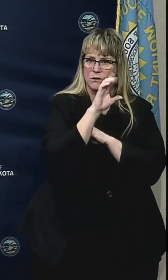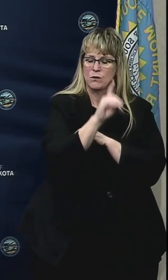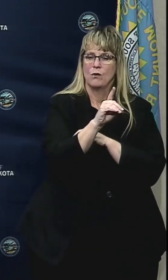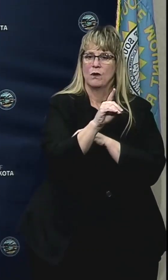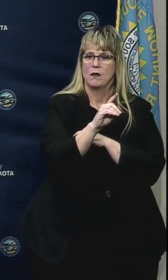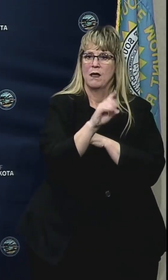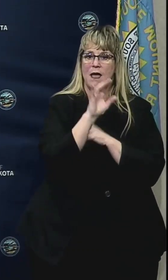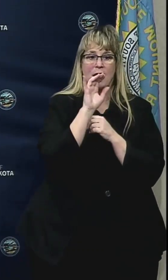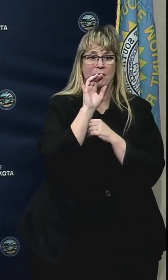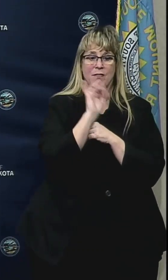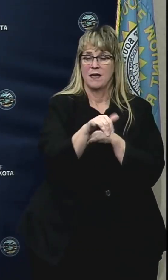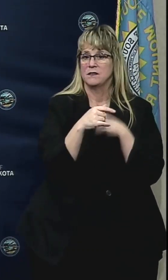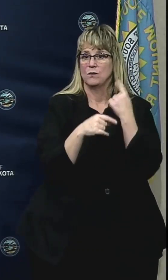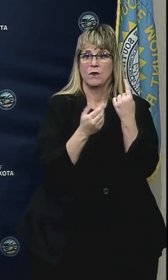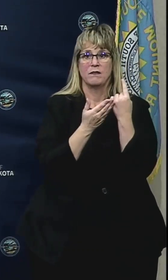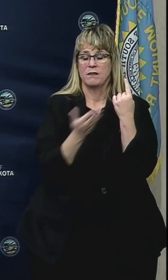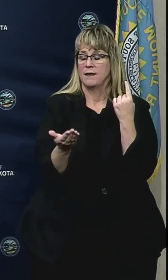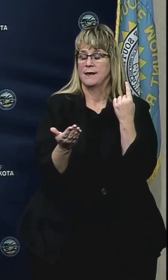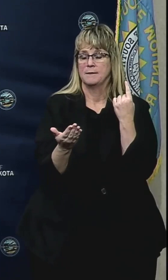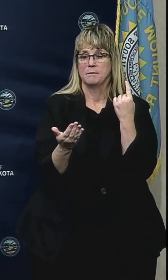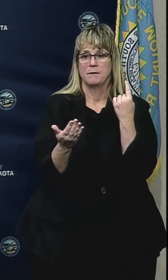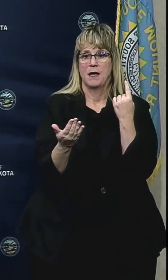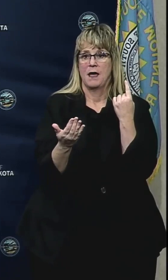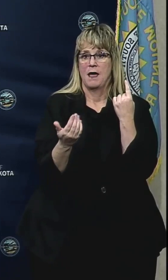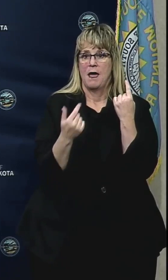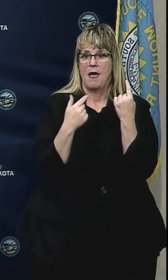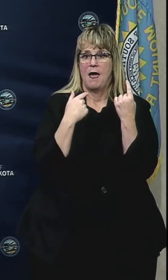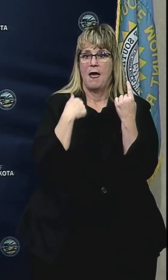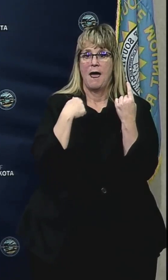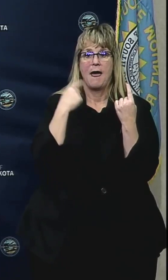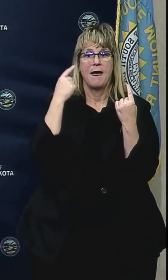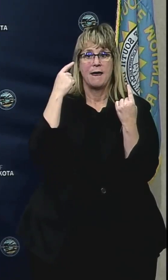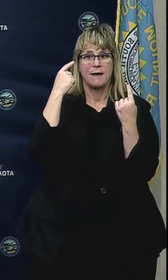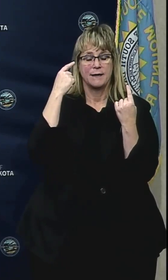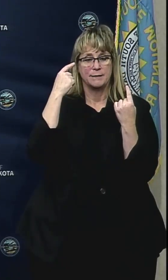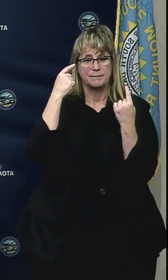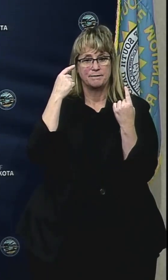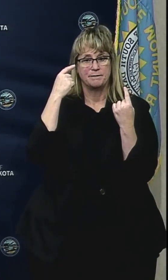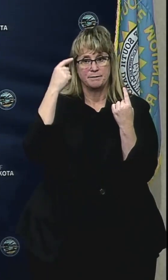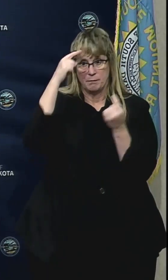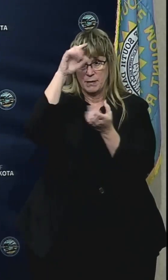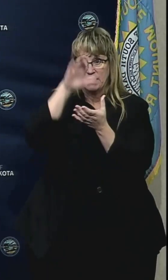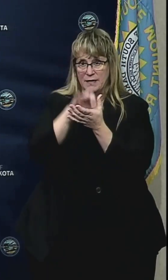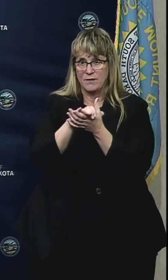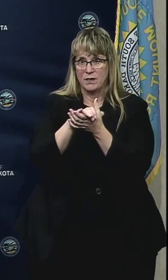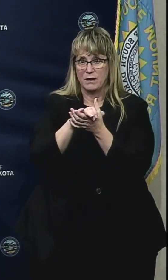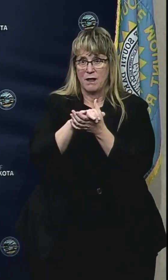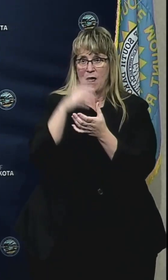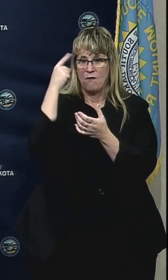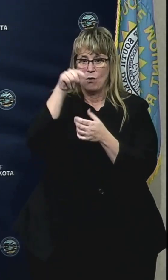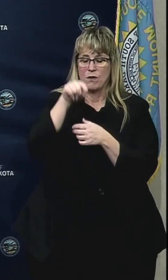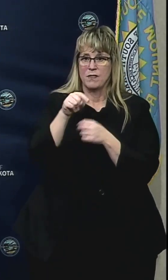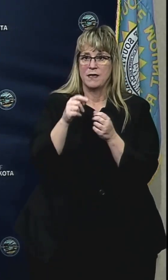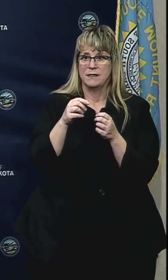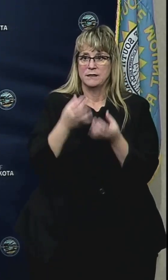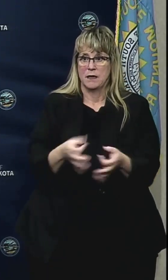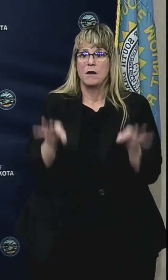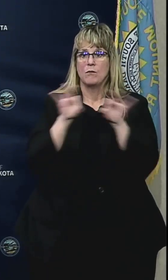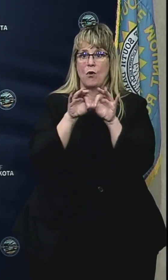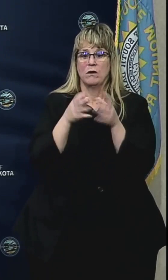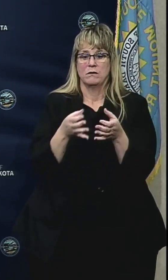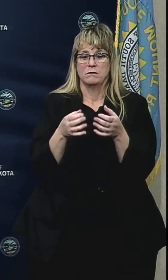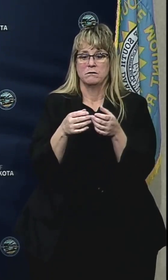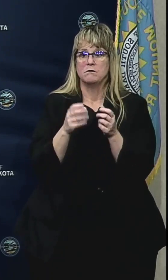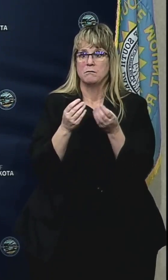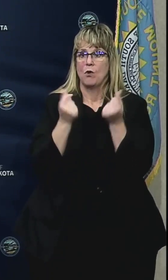And that has been one of the things that I think about quite often when it comes to pivotal moments where we're protecting people's